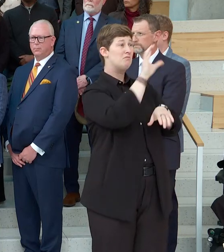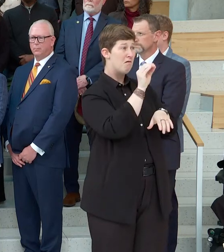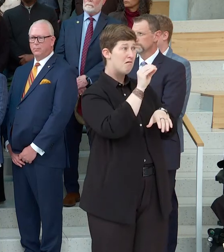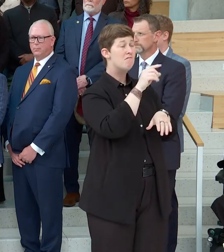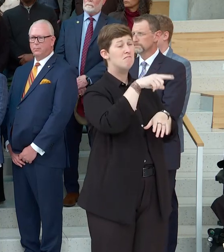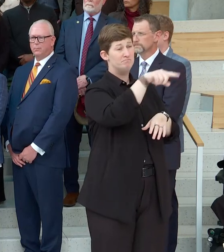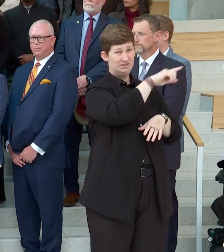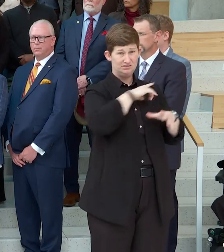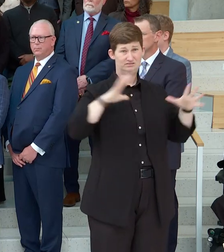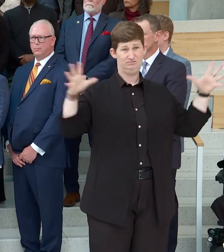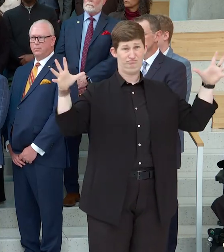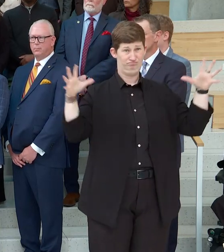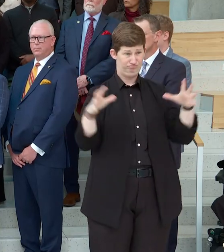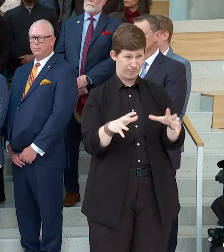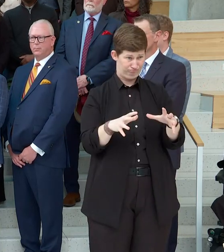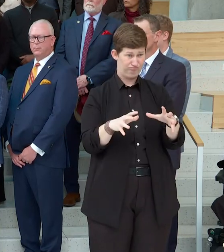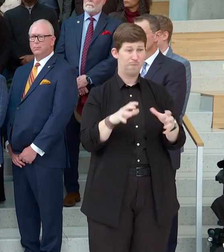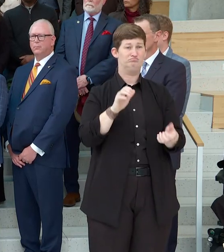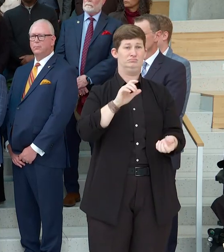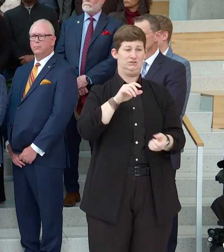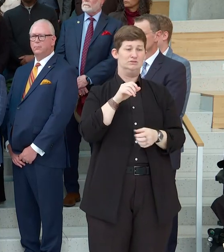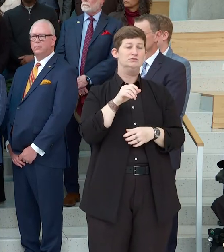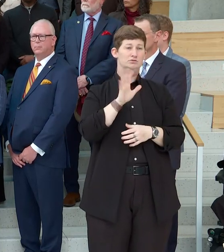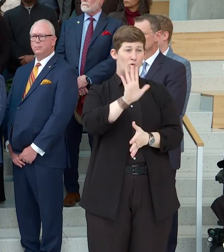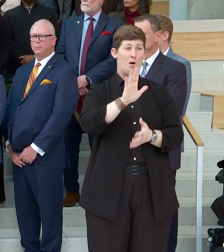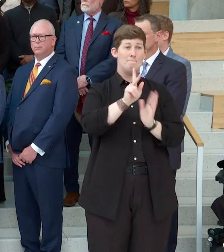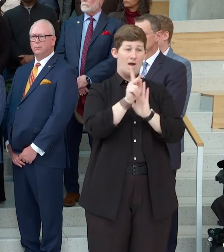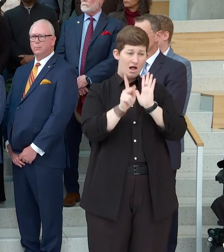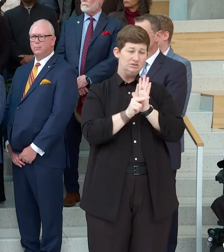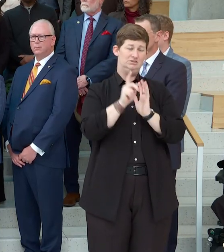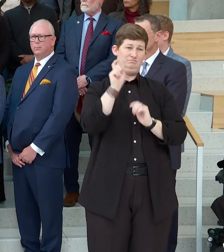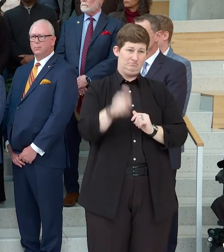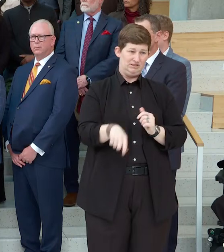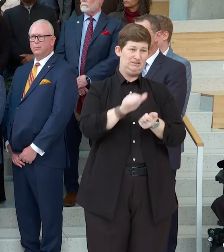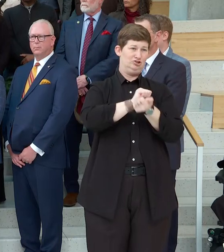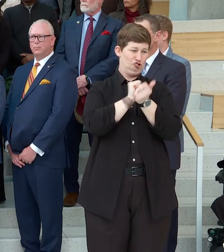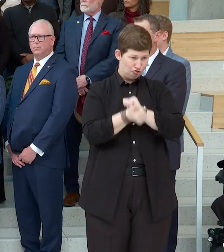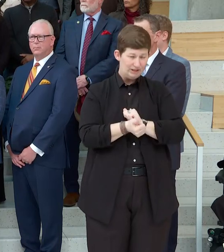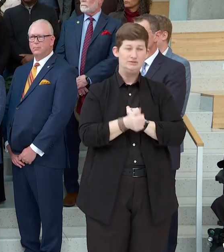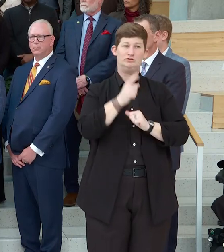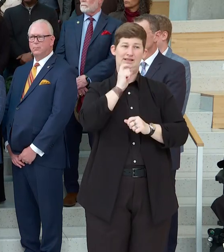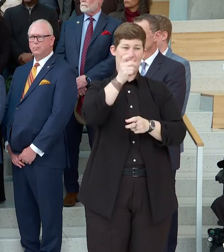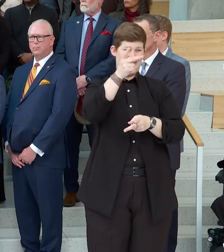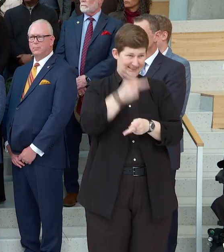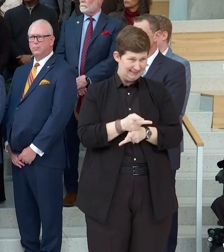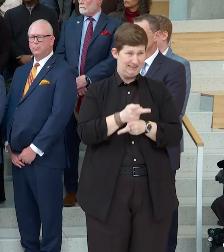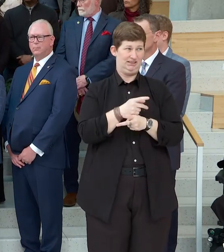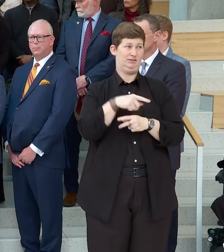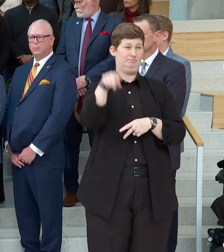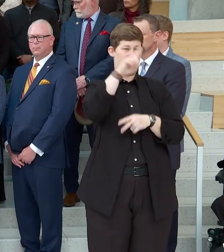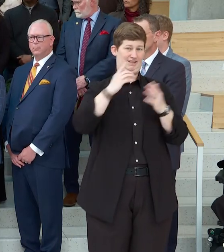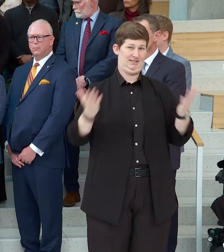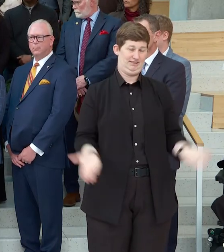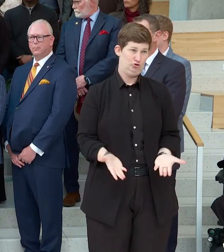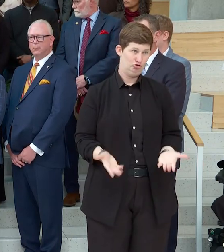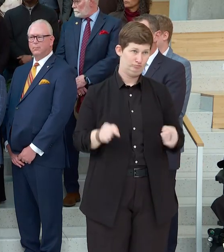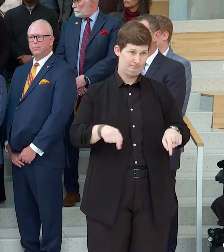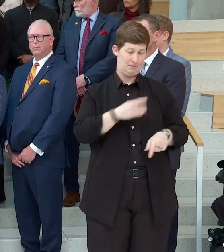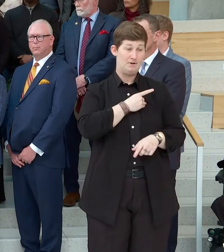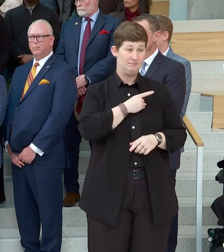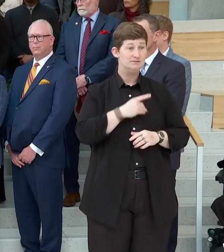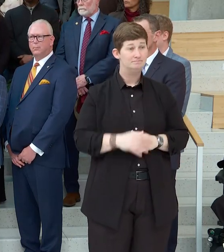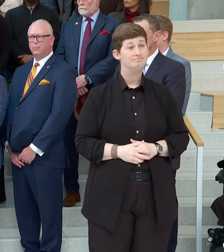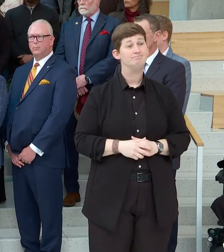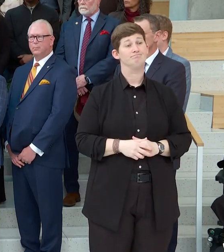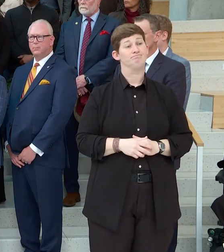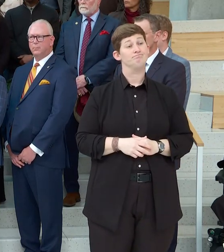We're urging them to change the policy so that we can keep this important transportation option in our city. Right now, there is a